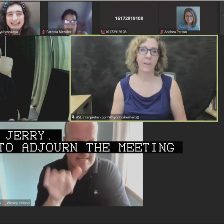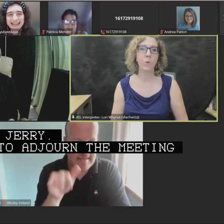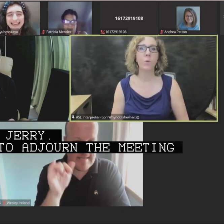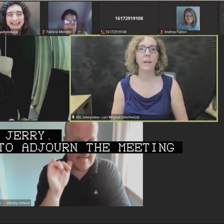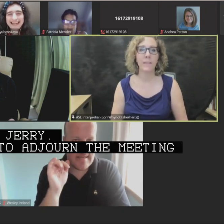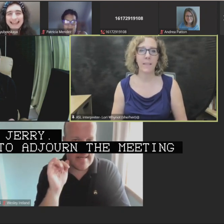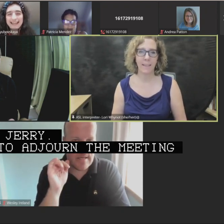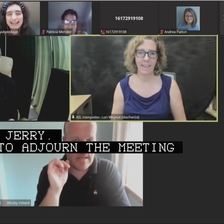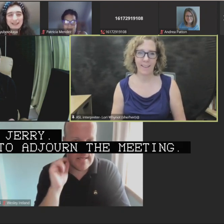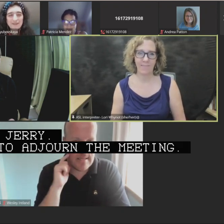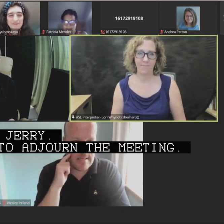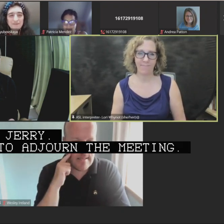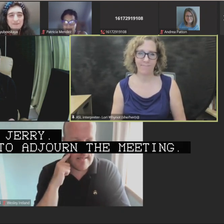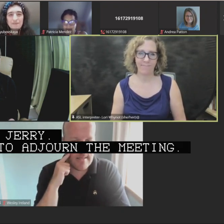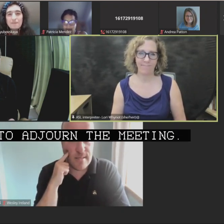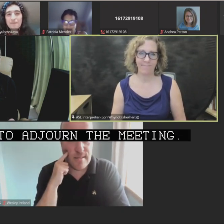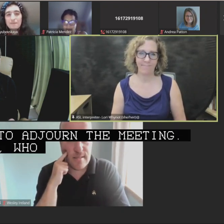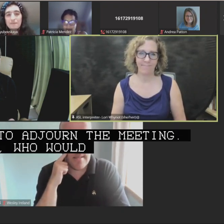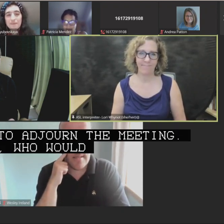Okay, who would like to second that?